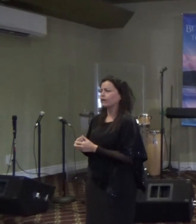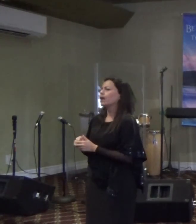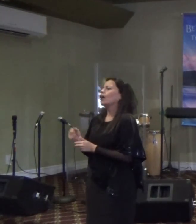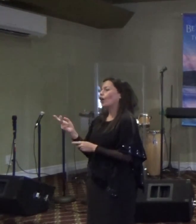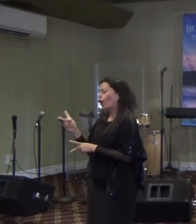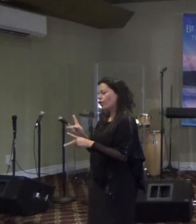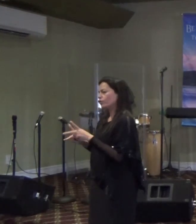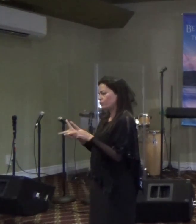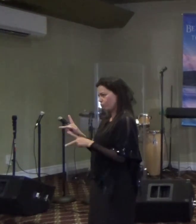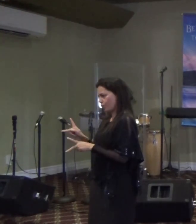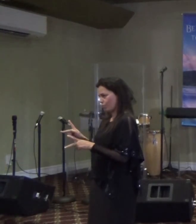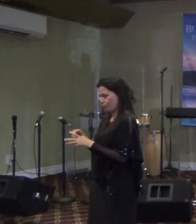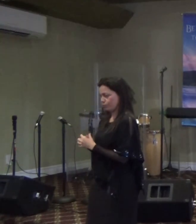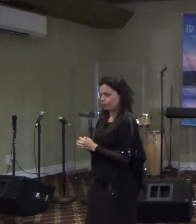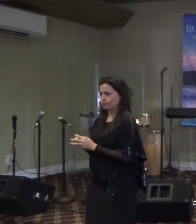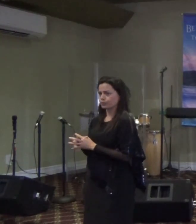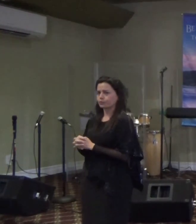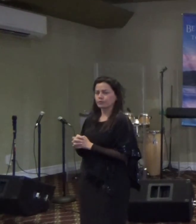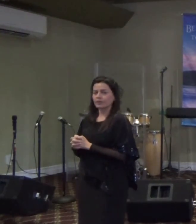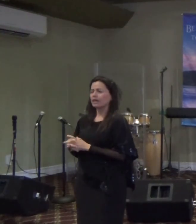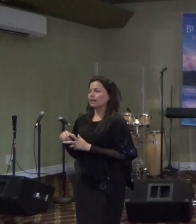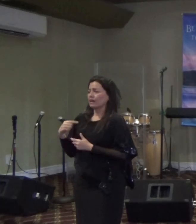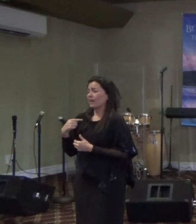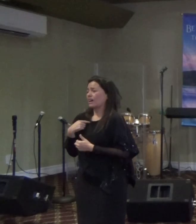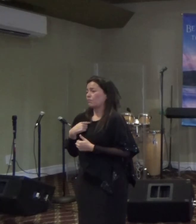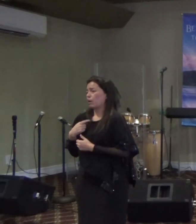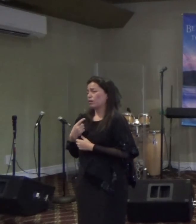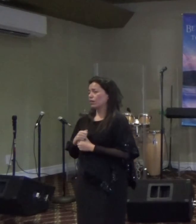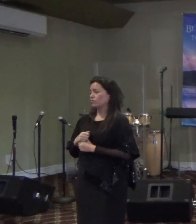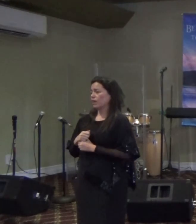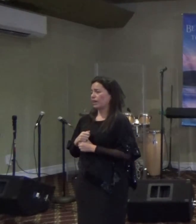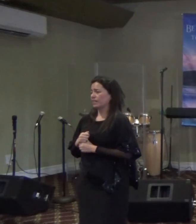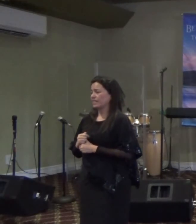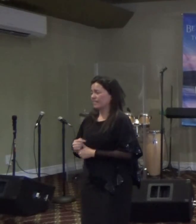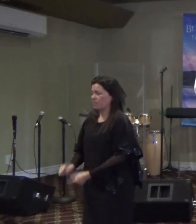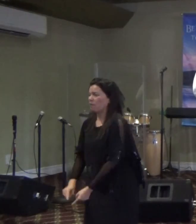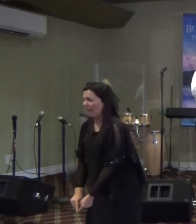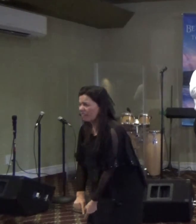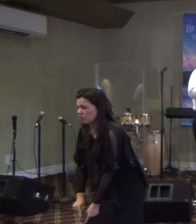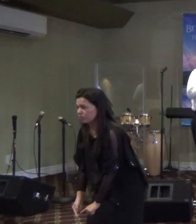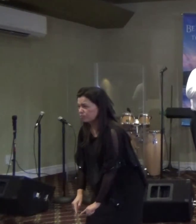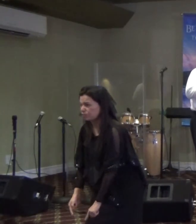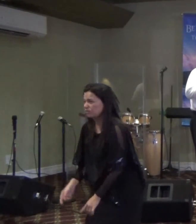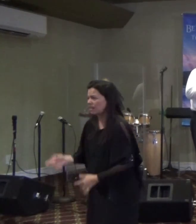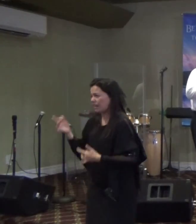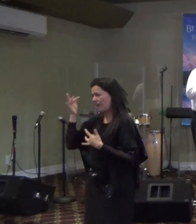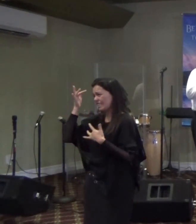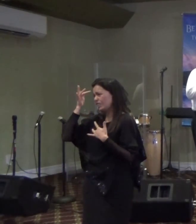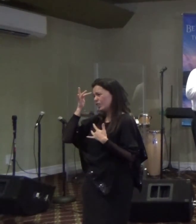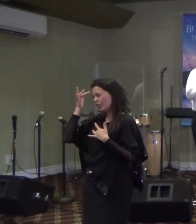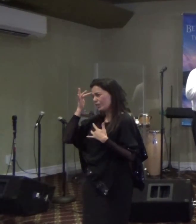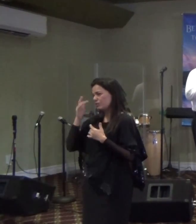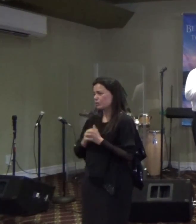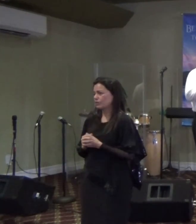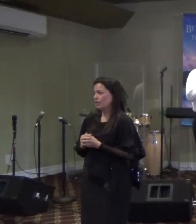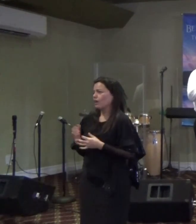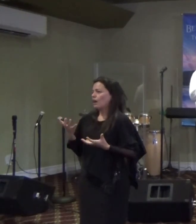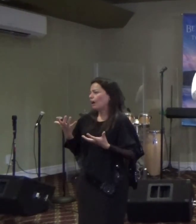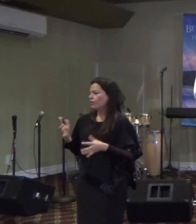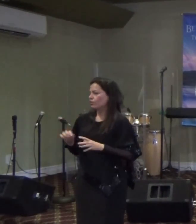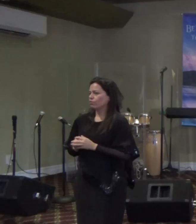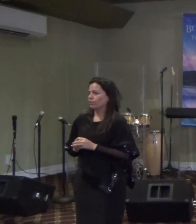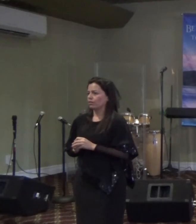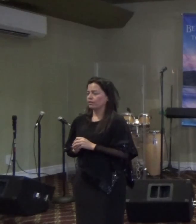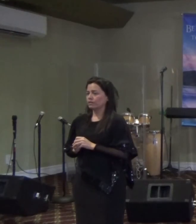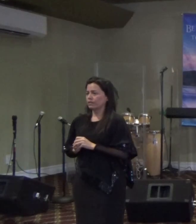me to demás. baptize the rest. Yo ando un poco enfermo de mi rodilla y de mi I hombro don't feel well, y no me